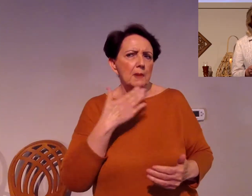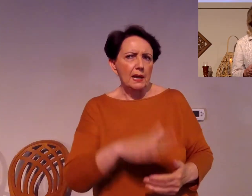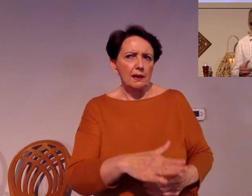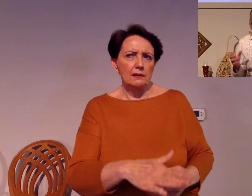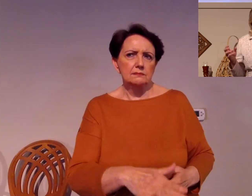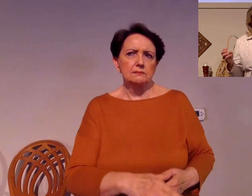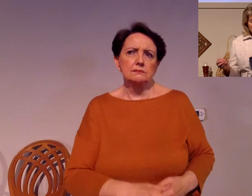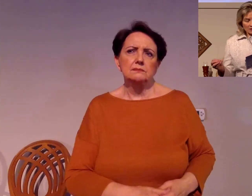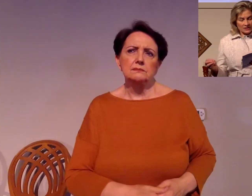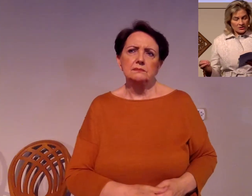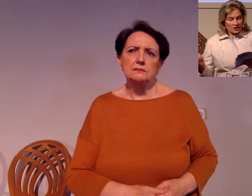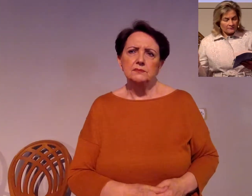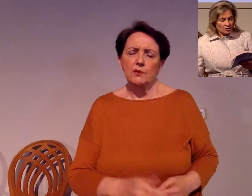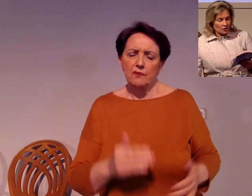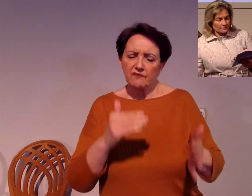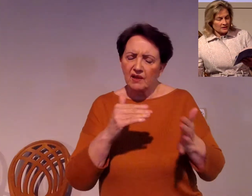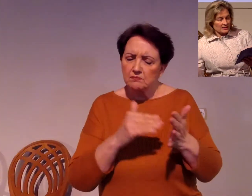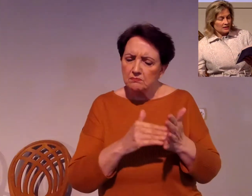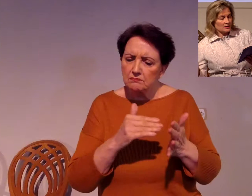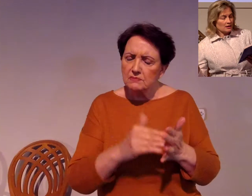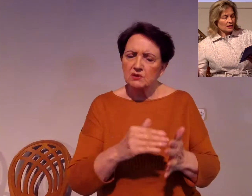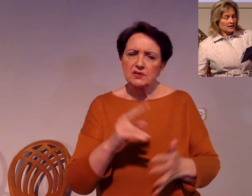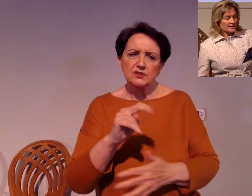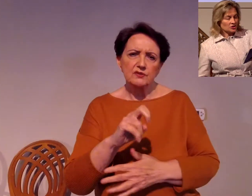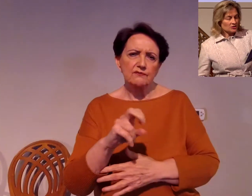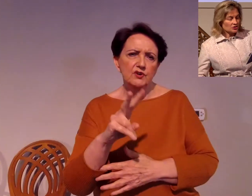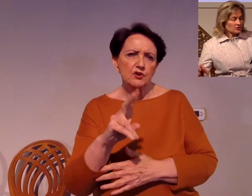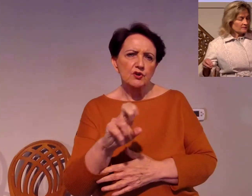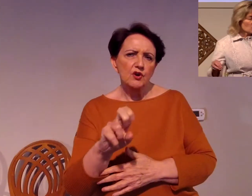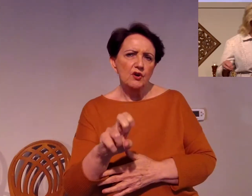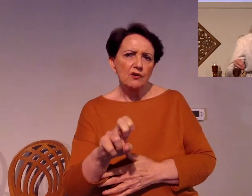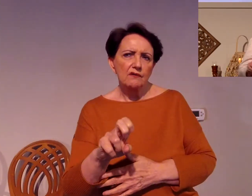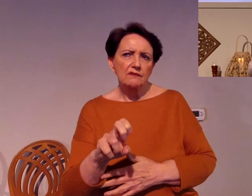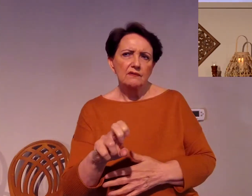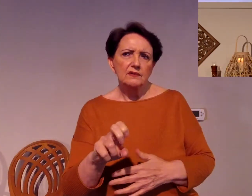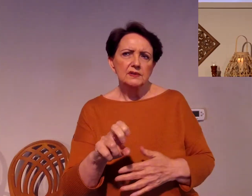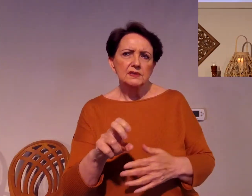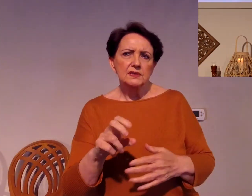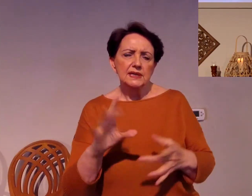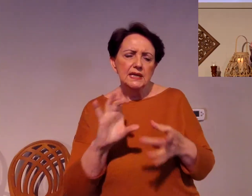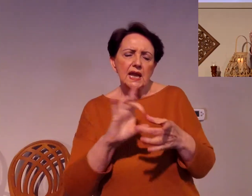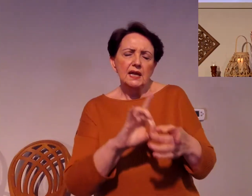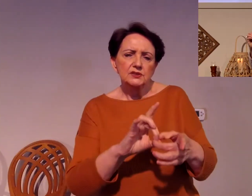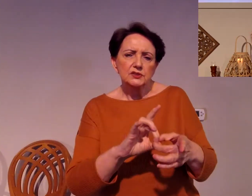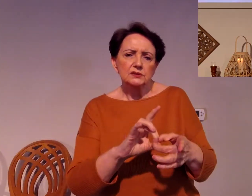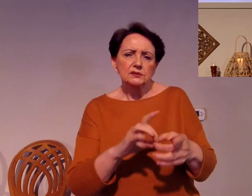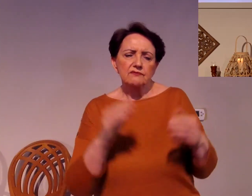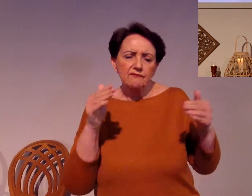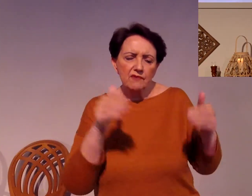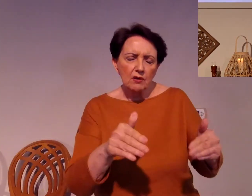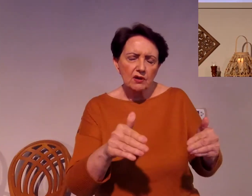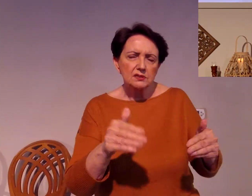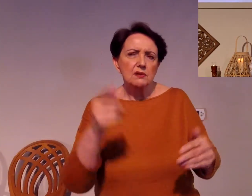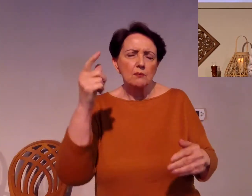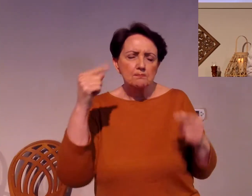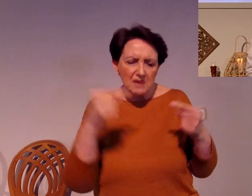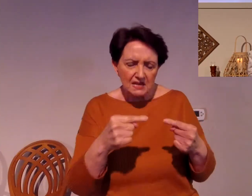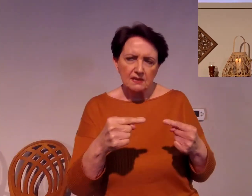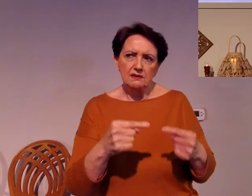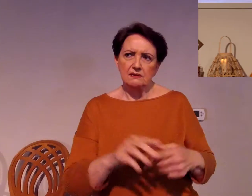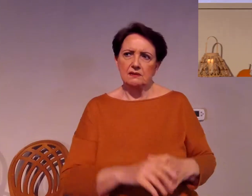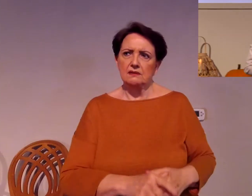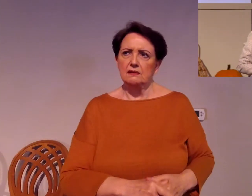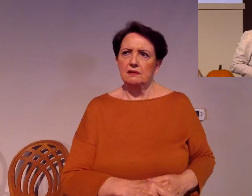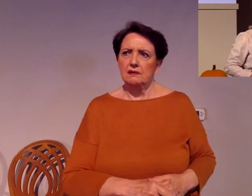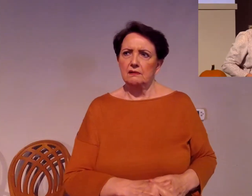We've had millions of nerve connections devoted to registering pain. Okay,